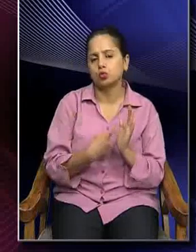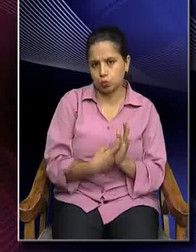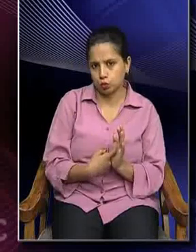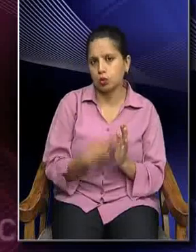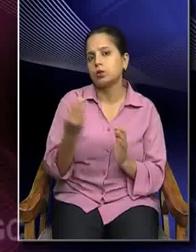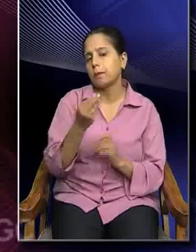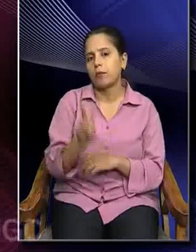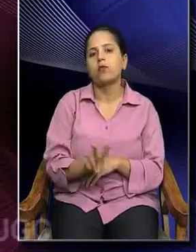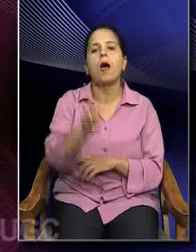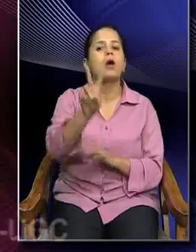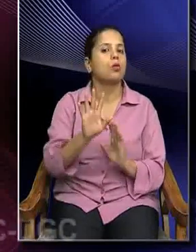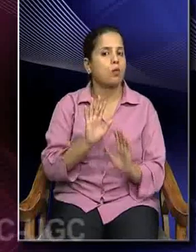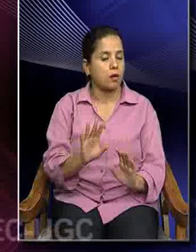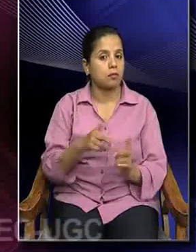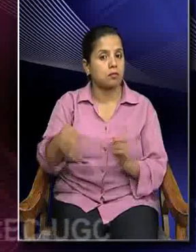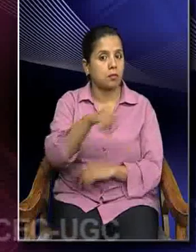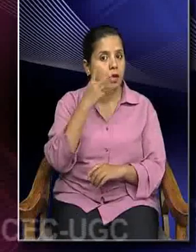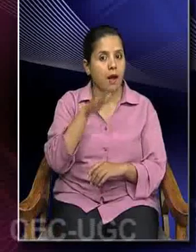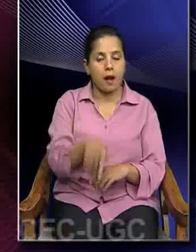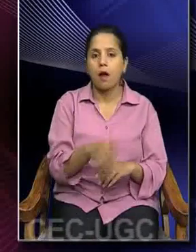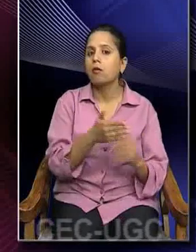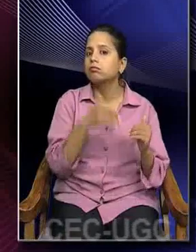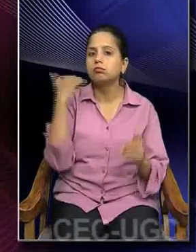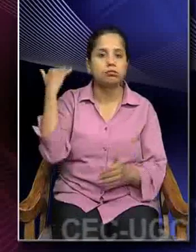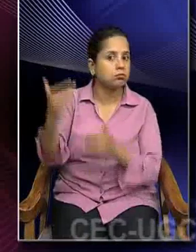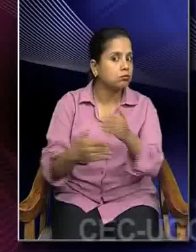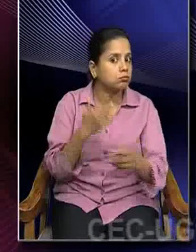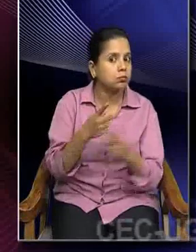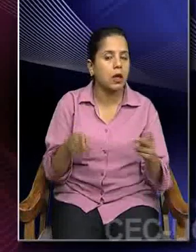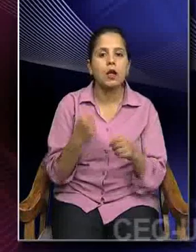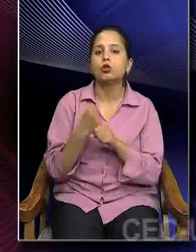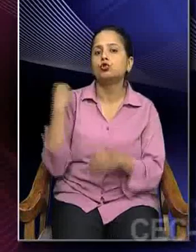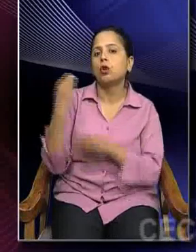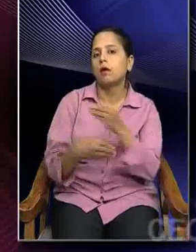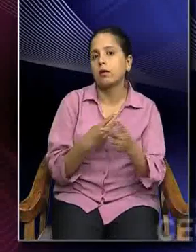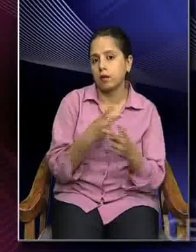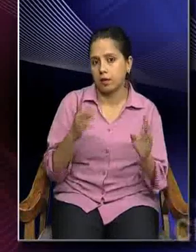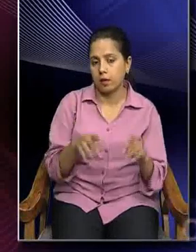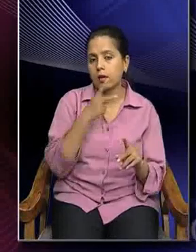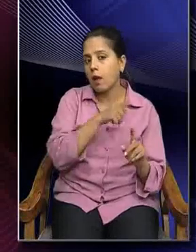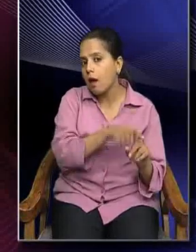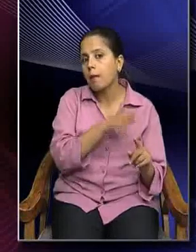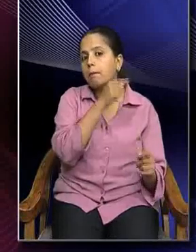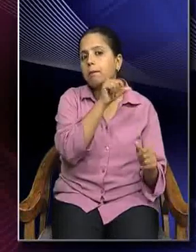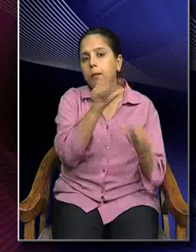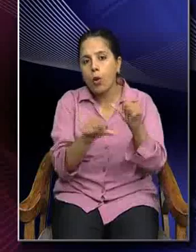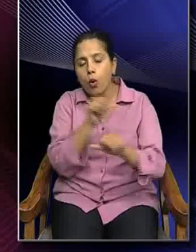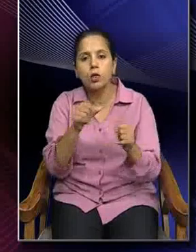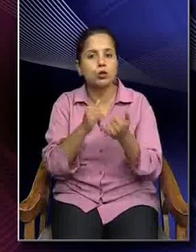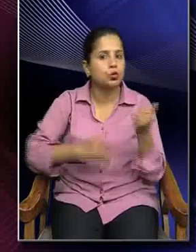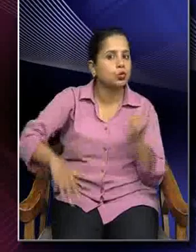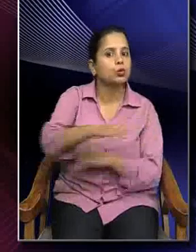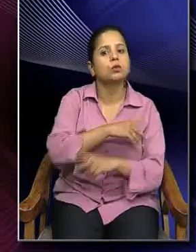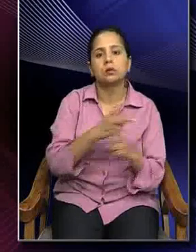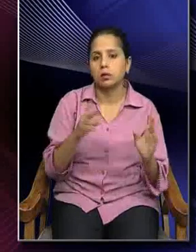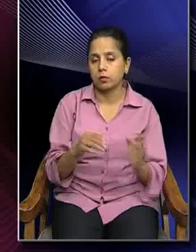certain values which has been passed on through the generation through the process of socialization,